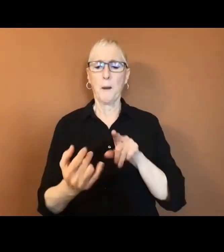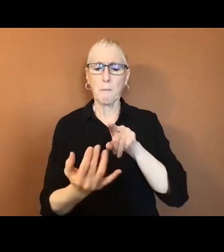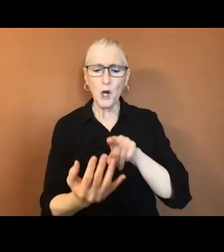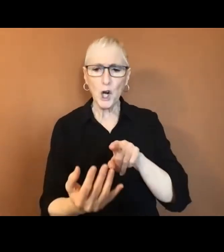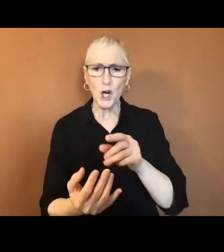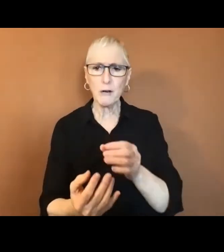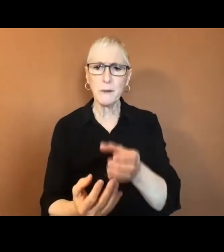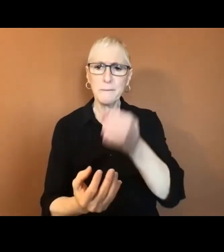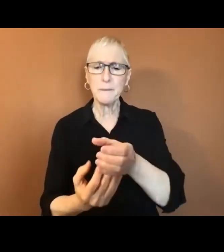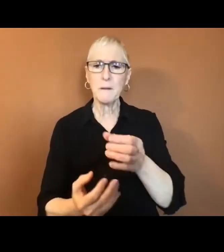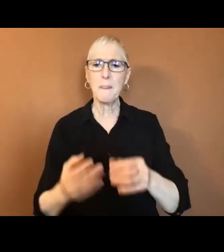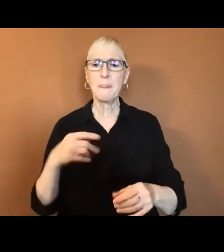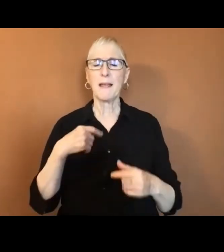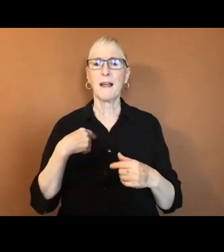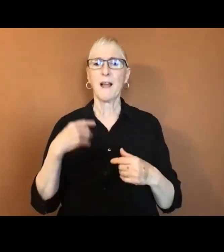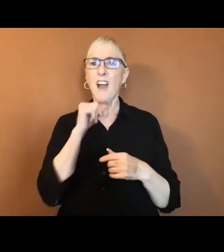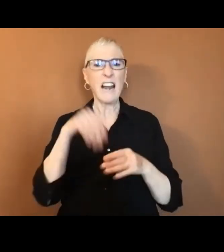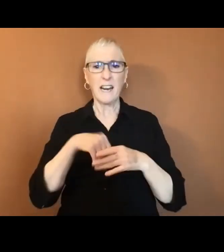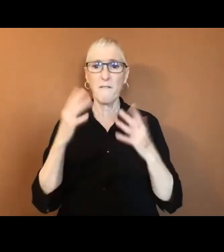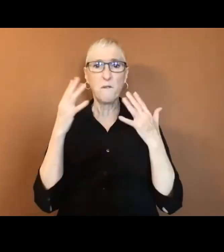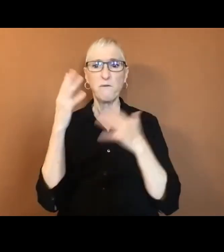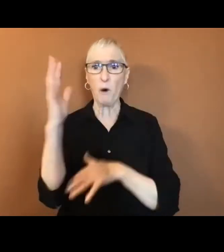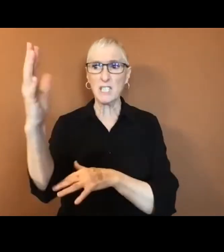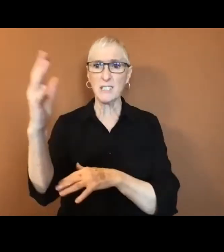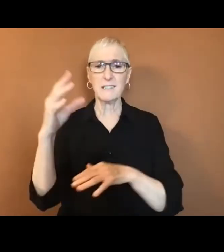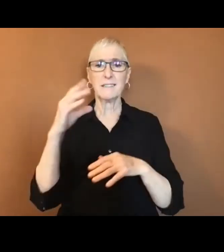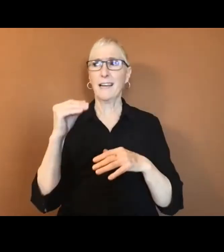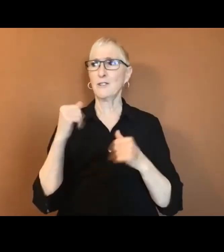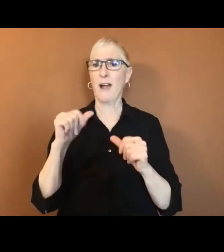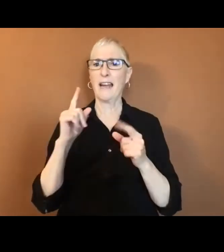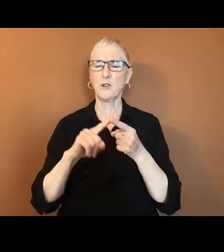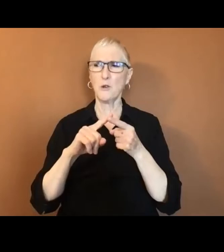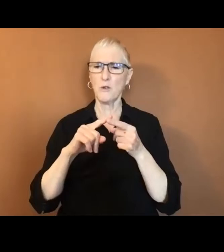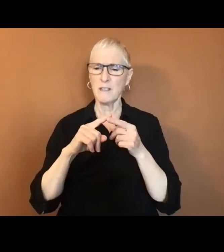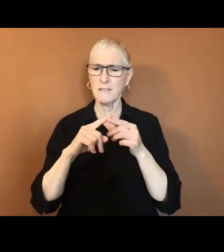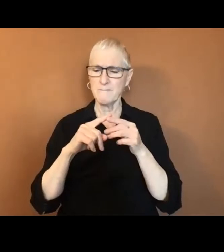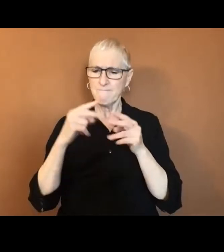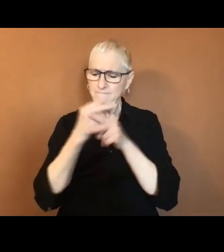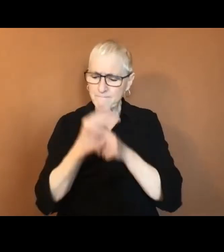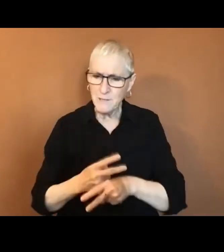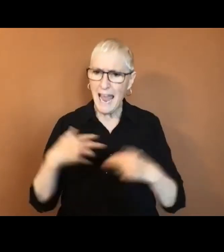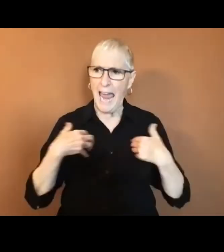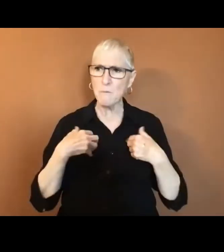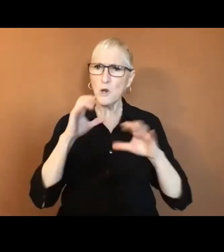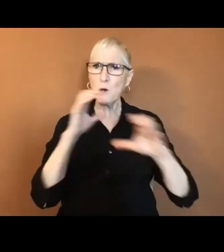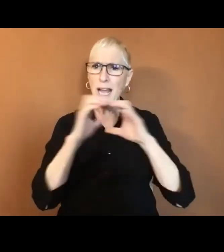laboratory and not in the forest, and certainly not trying to decipher animal communication signals.